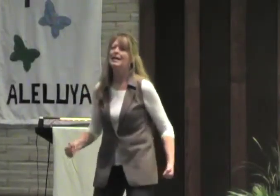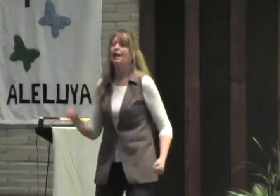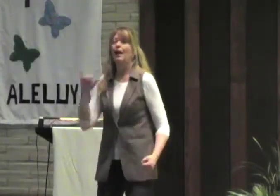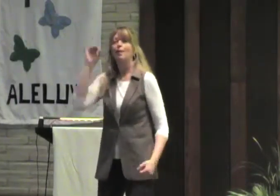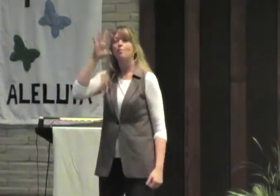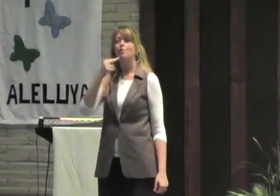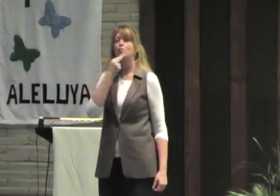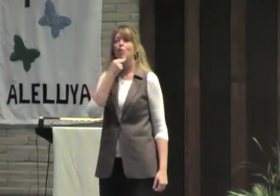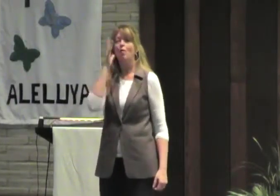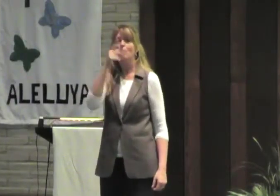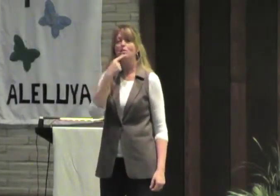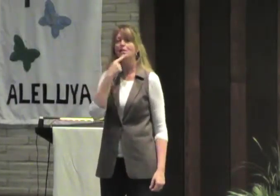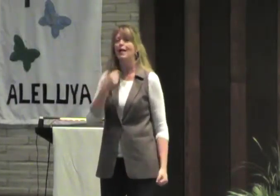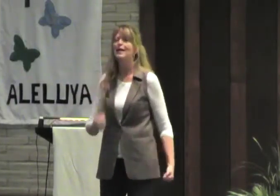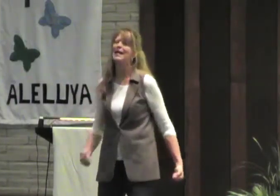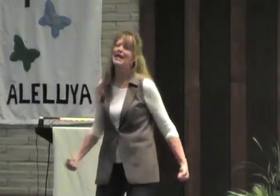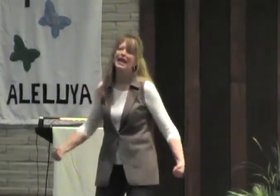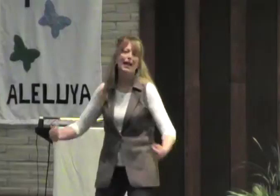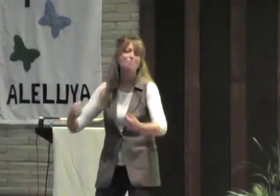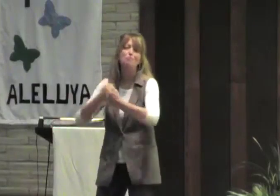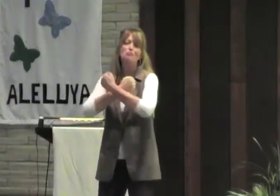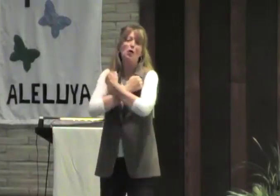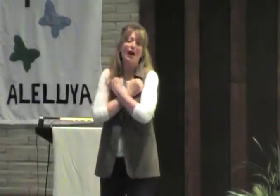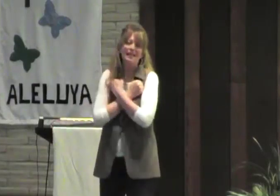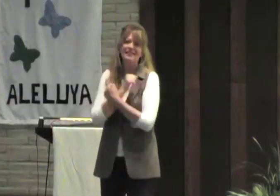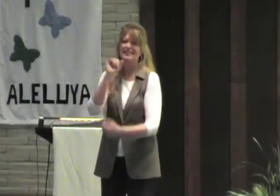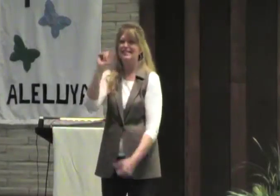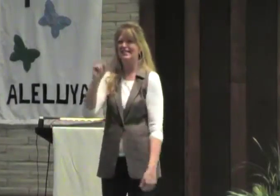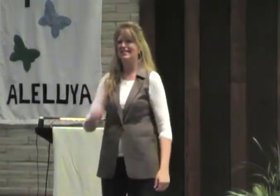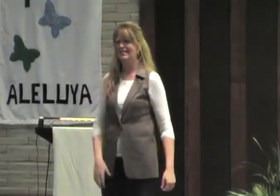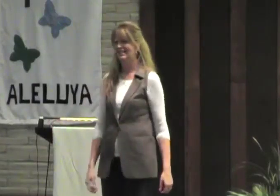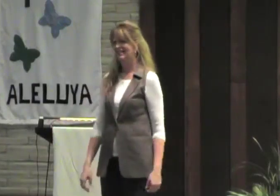it. Like Pastor Noah always says, embrace it.